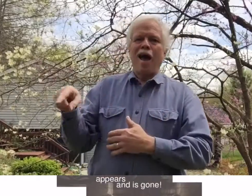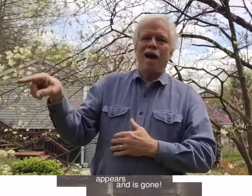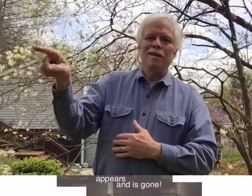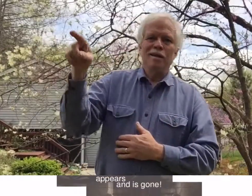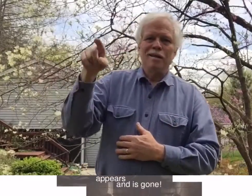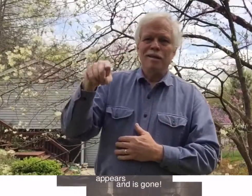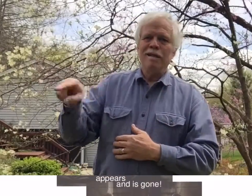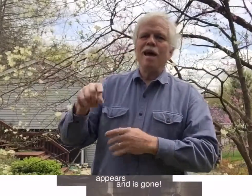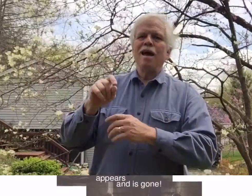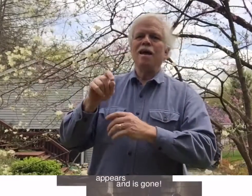And they,